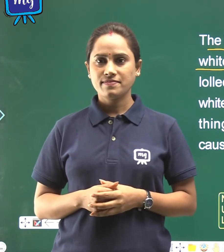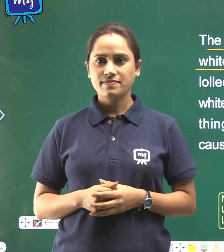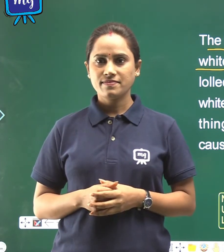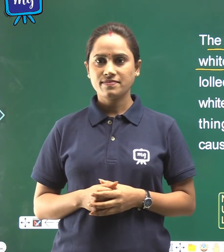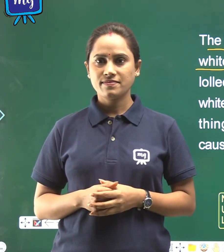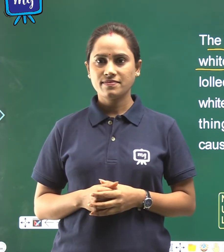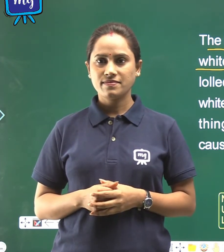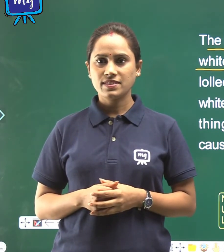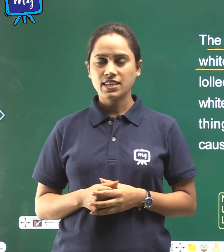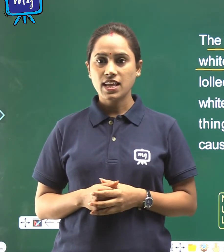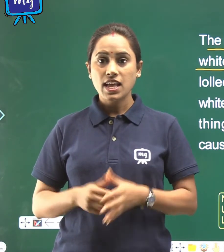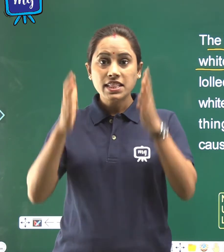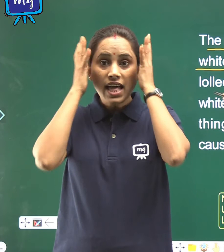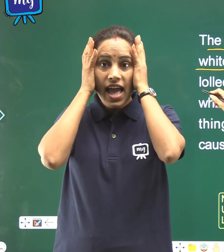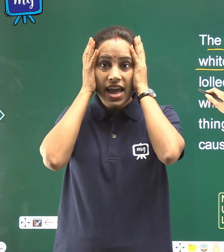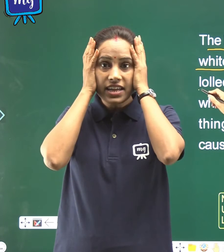The head lolled